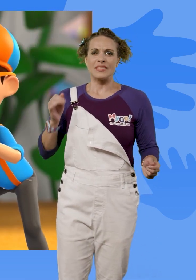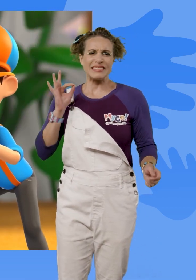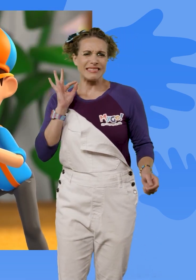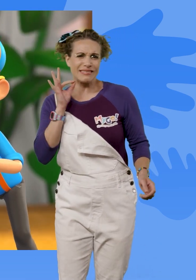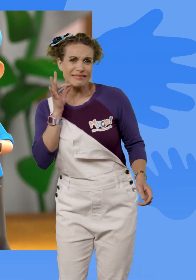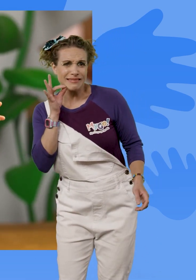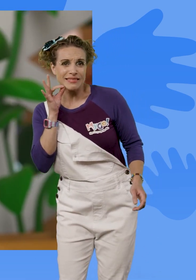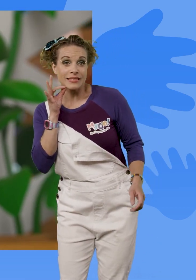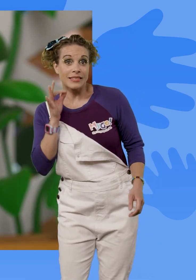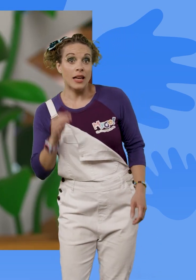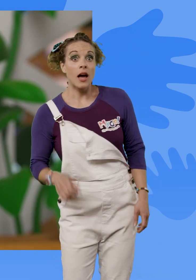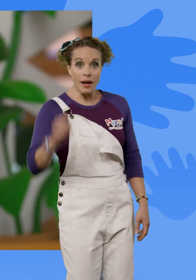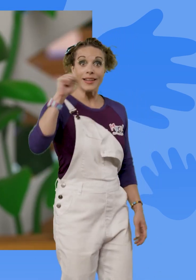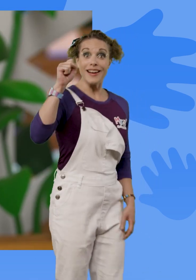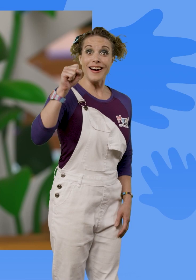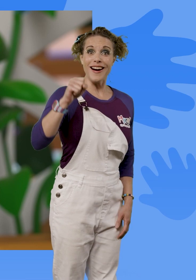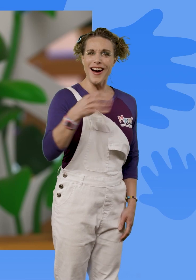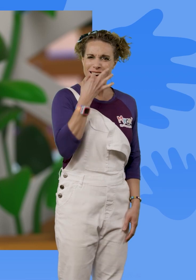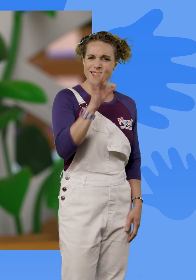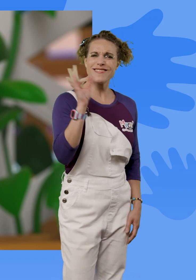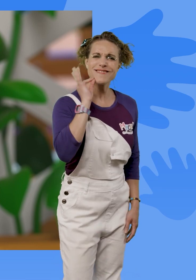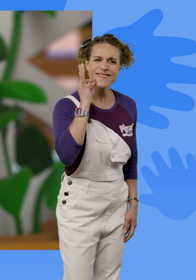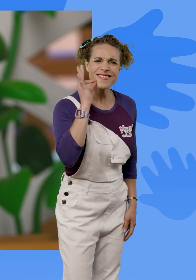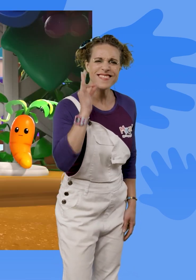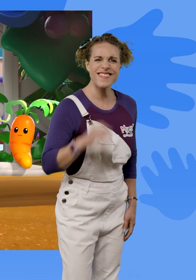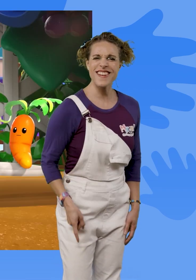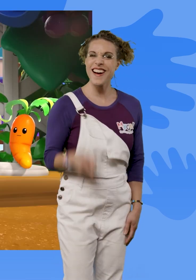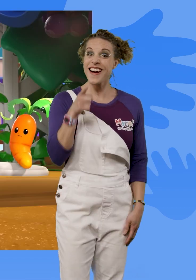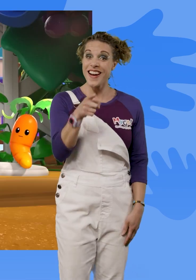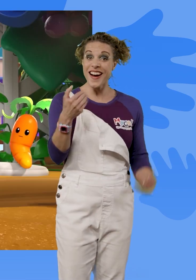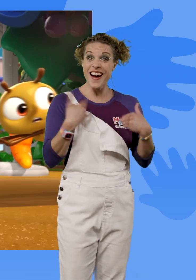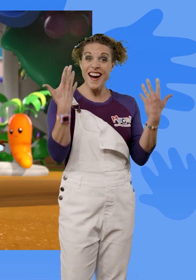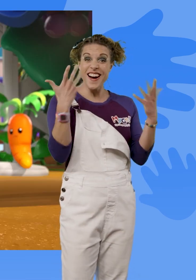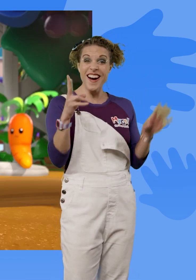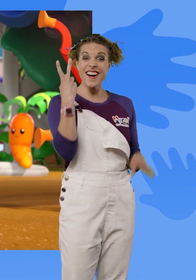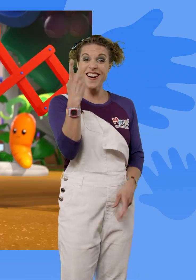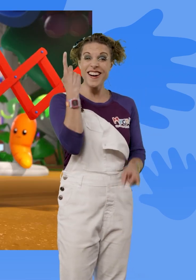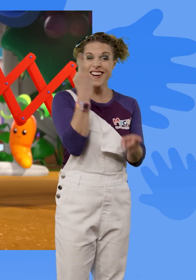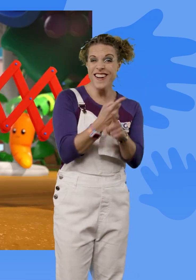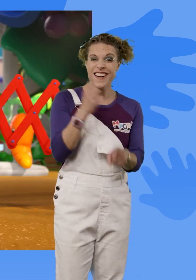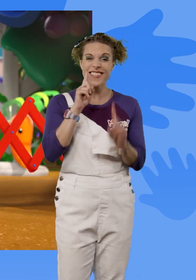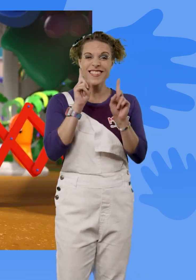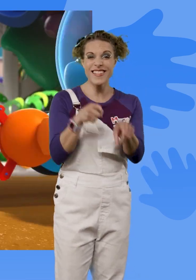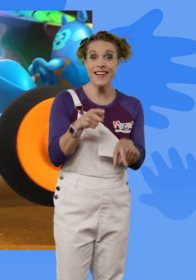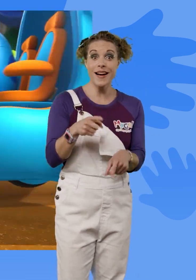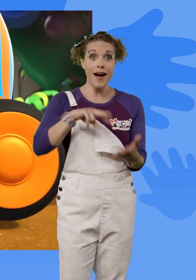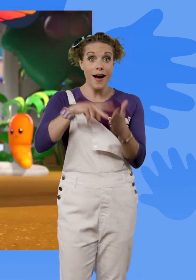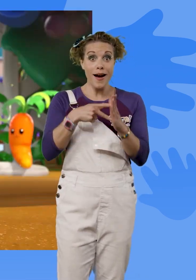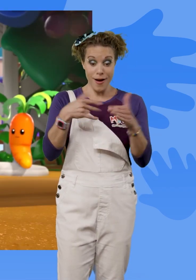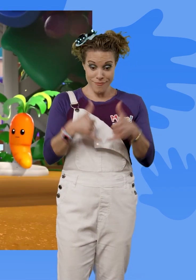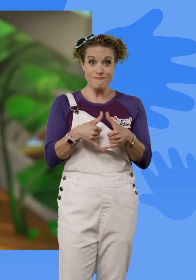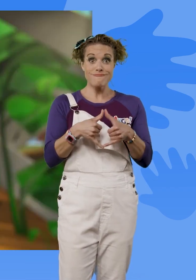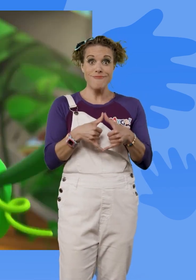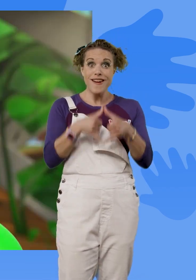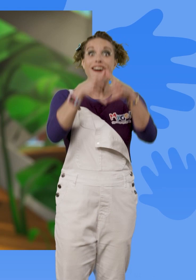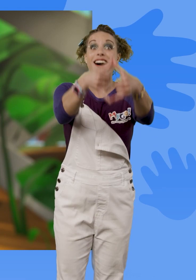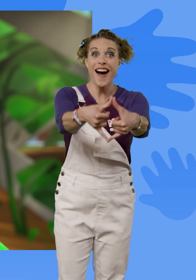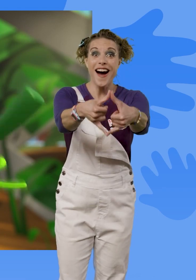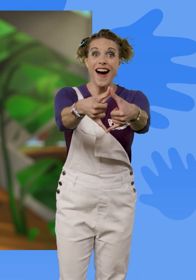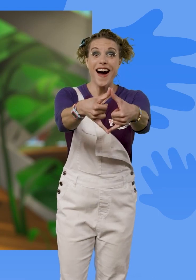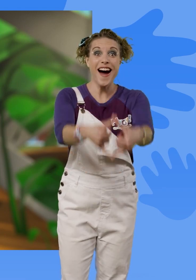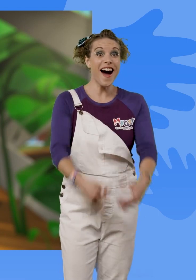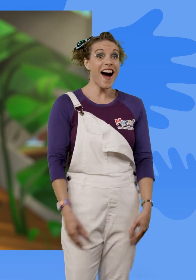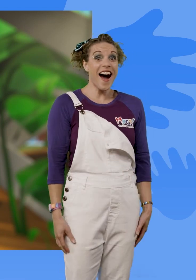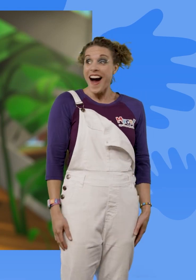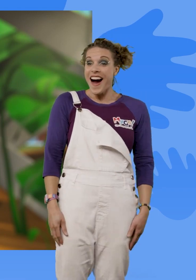a fruit. Yes, strawberry is a fruit, and you got 2 correct answers, which means this trophy is